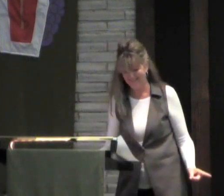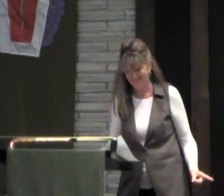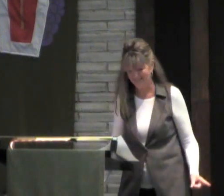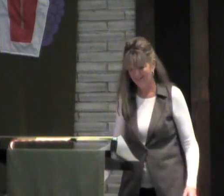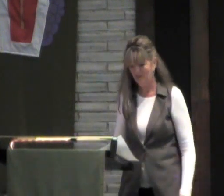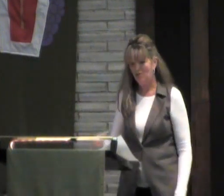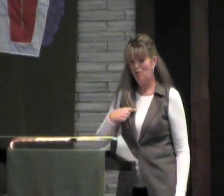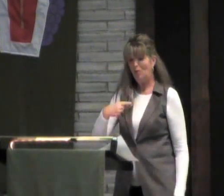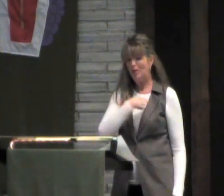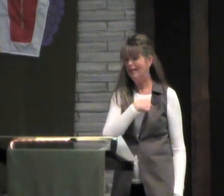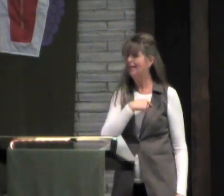But